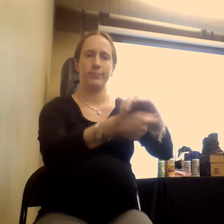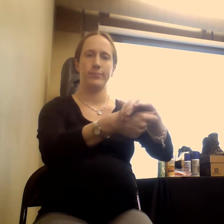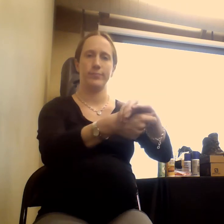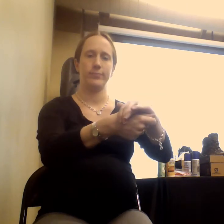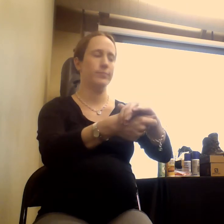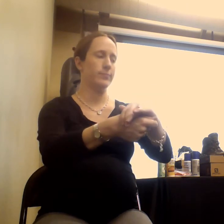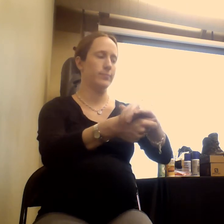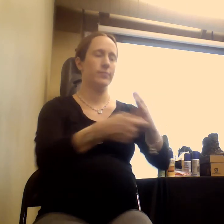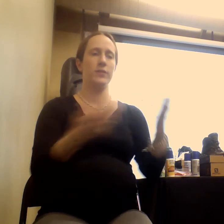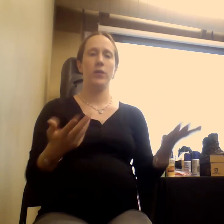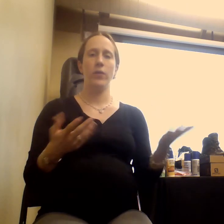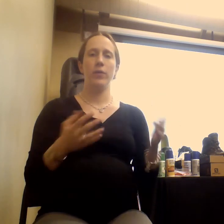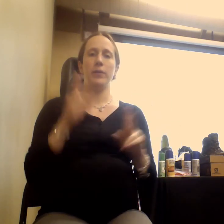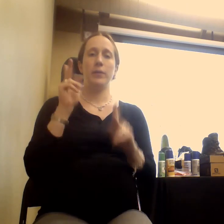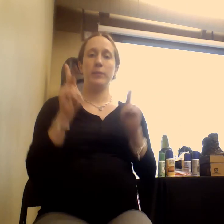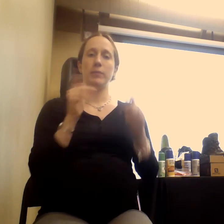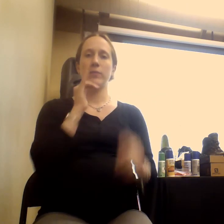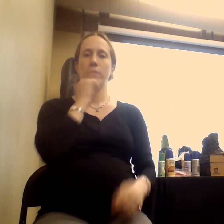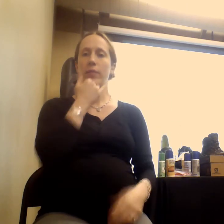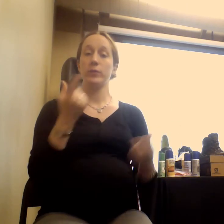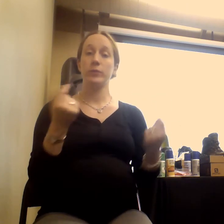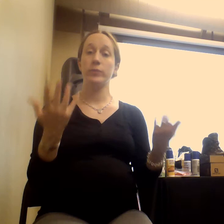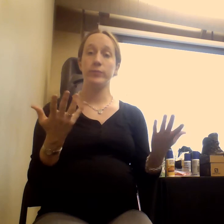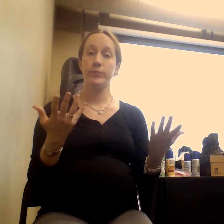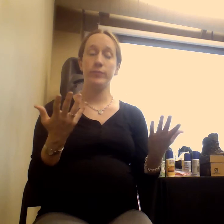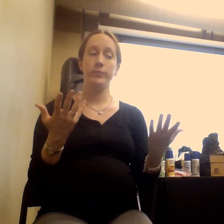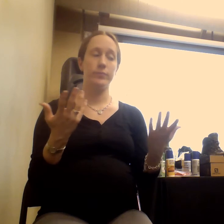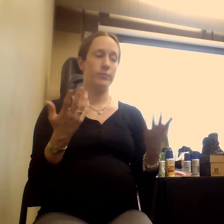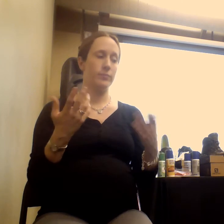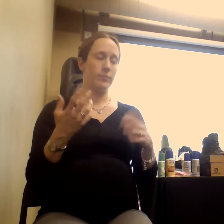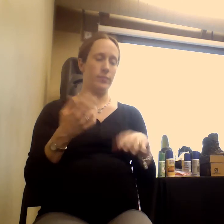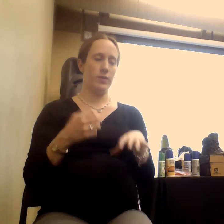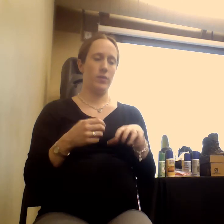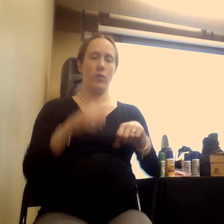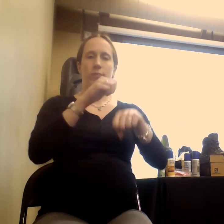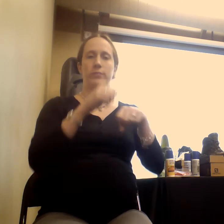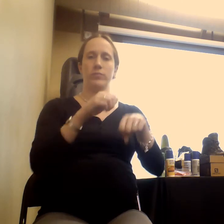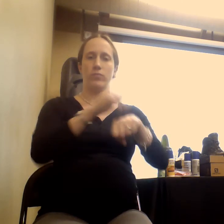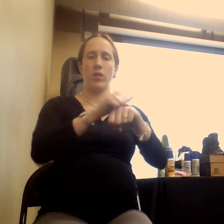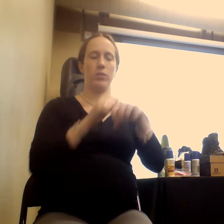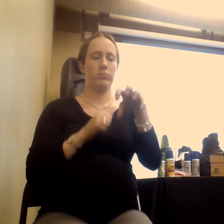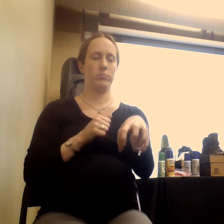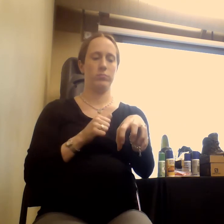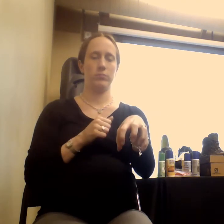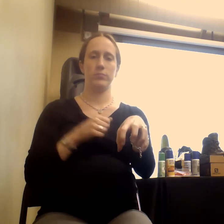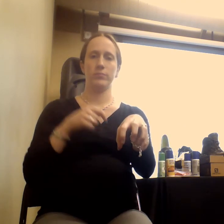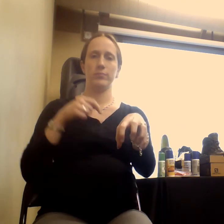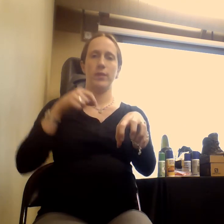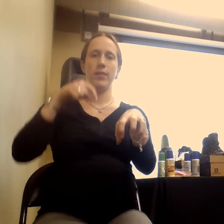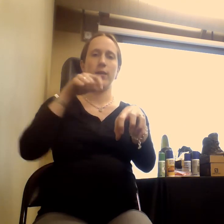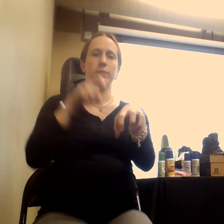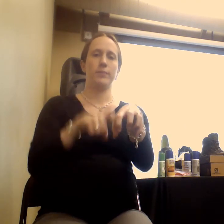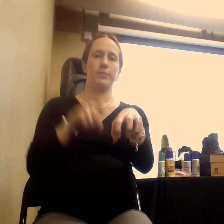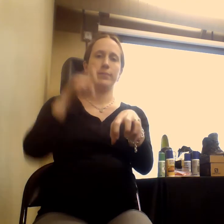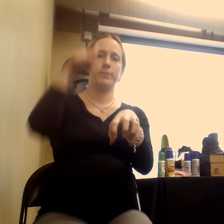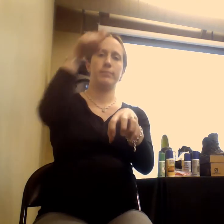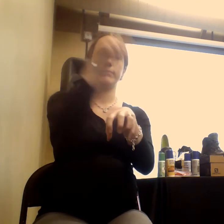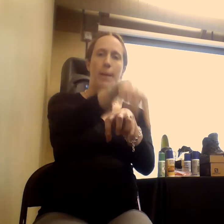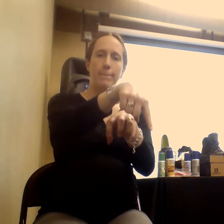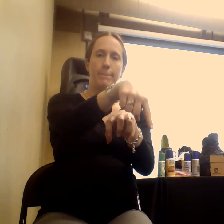go to this rock, root, log, or whatever, and they step like this. And he's under here. He gets startled, and he strikes